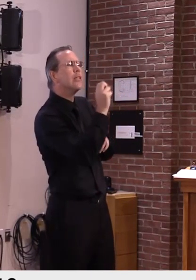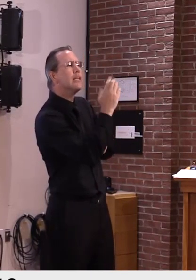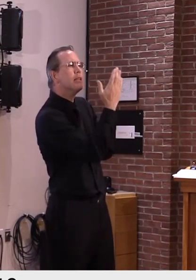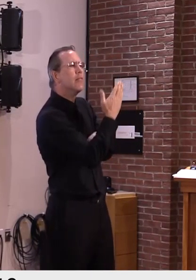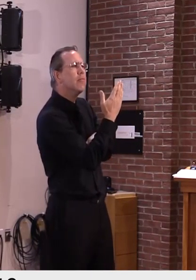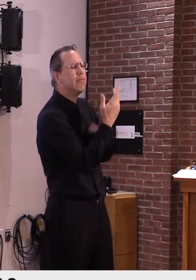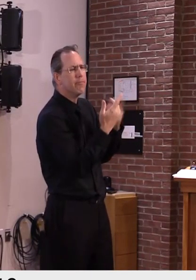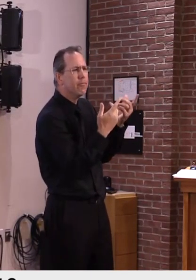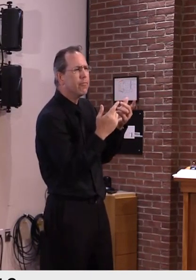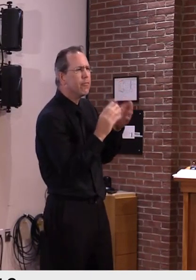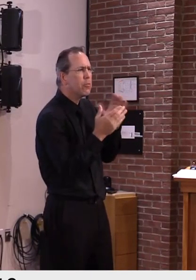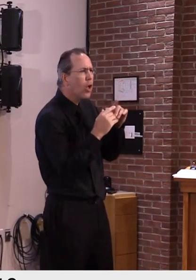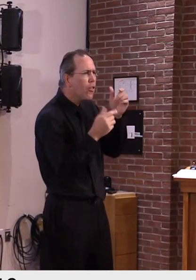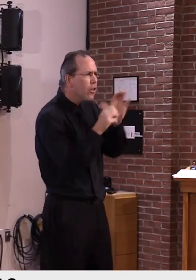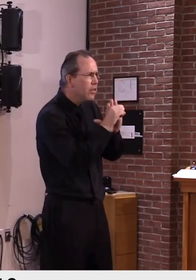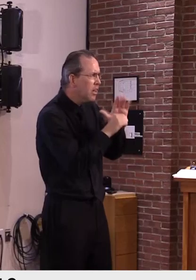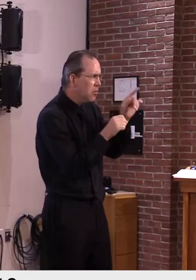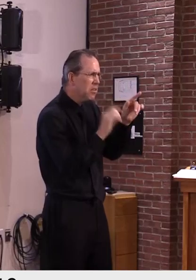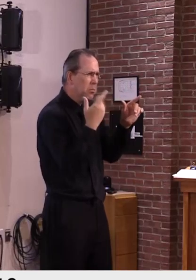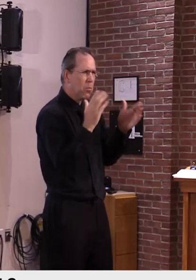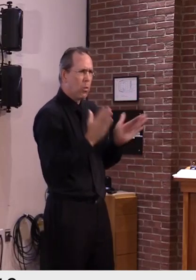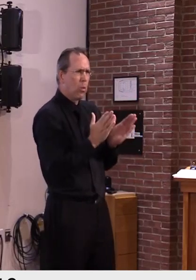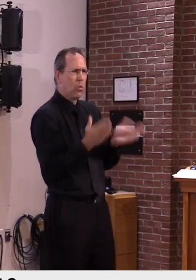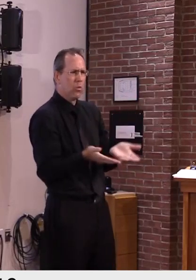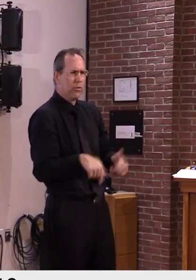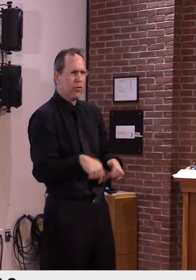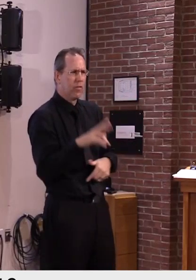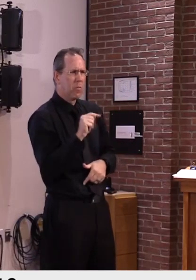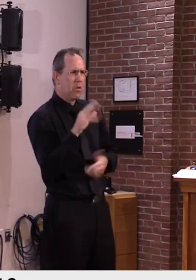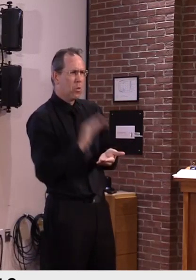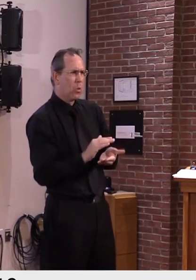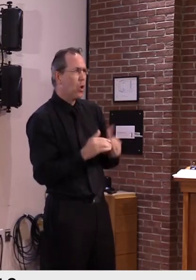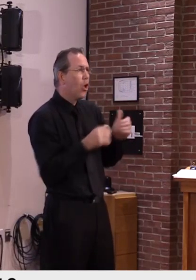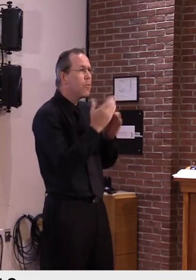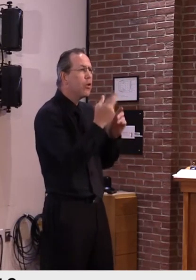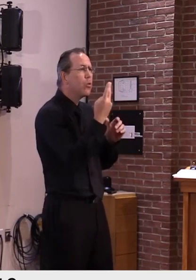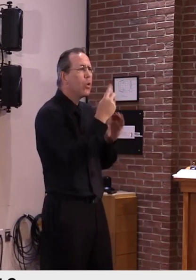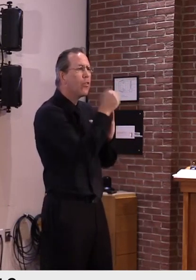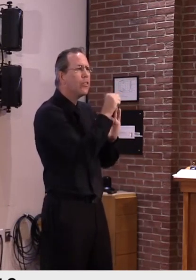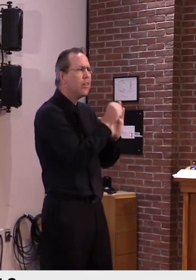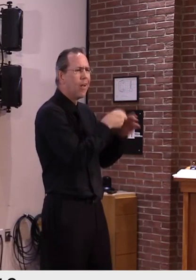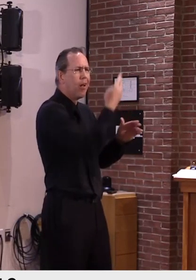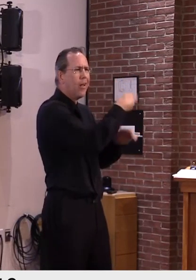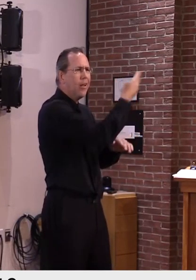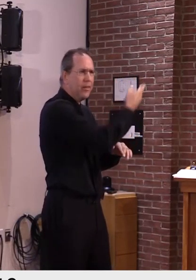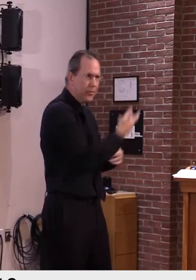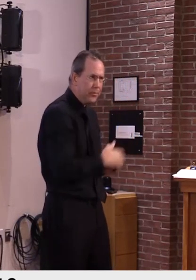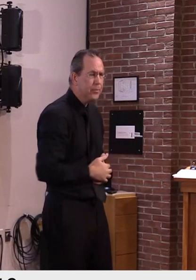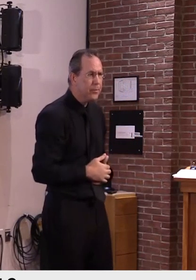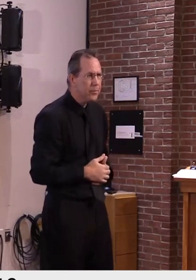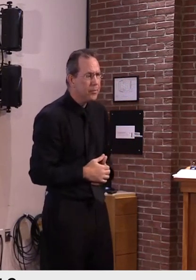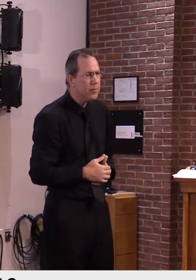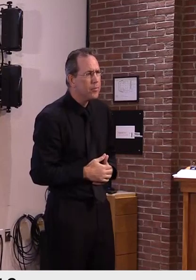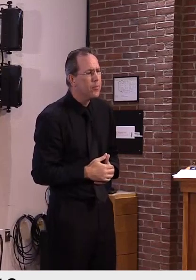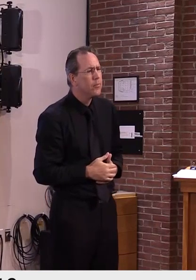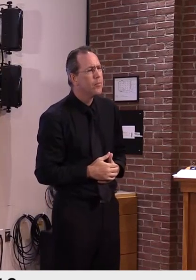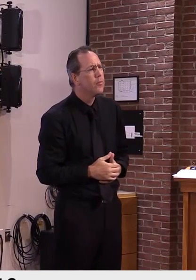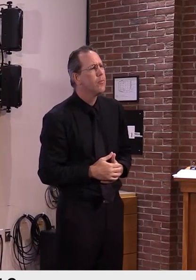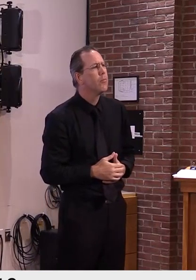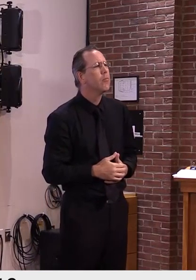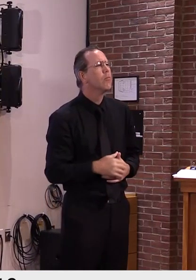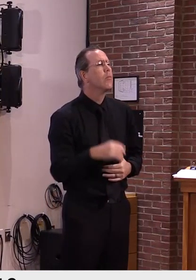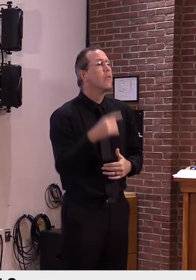Vermont clearly continuing to do really strong in terms of its reopening. From the college front, there are about another 2,100 tests